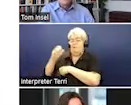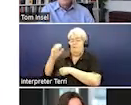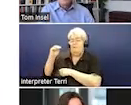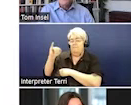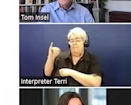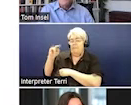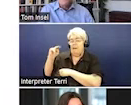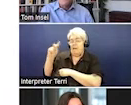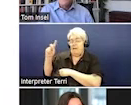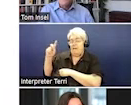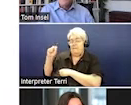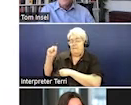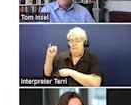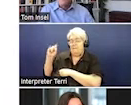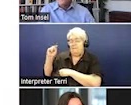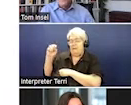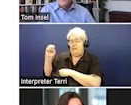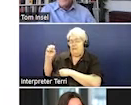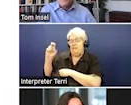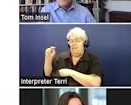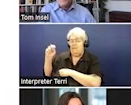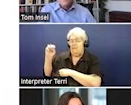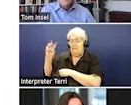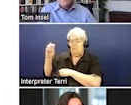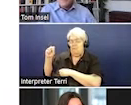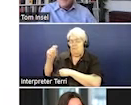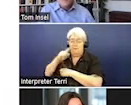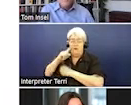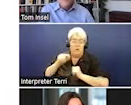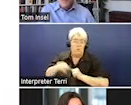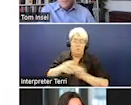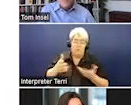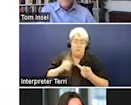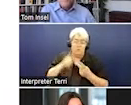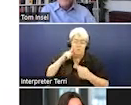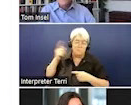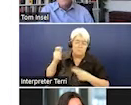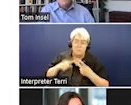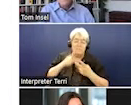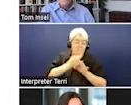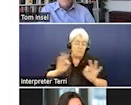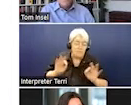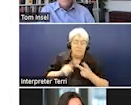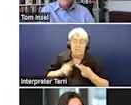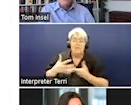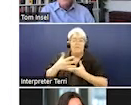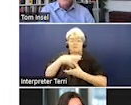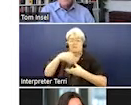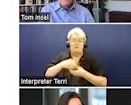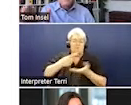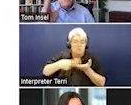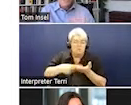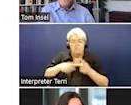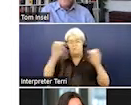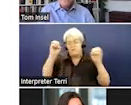hope people who are on the jam will subscribe. It's free. It covers all the issues around crisis as well as many other issues at